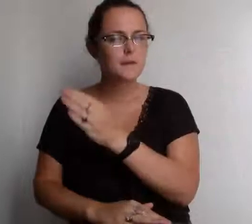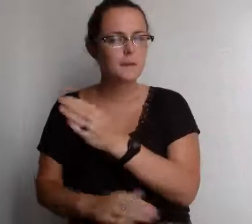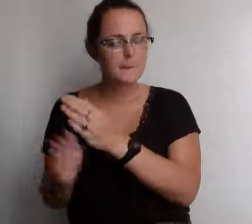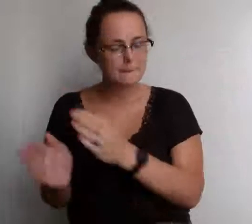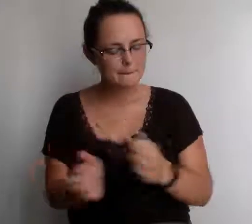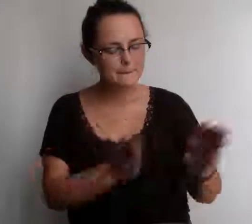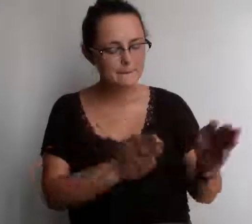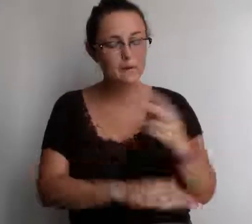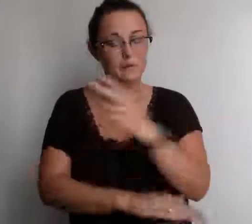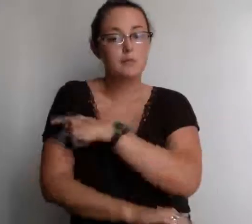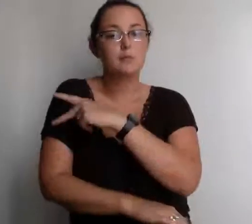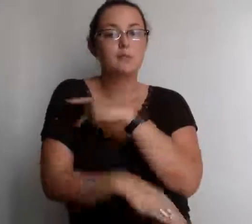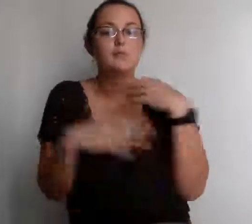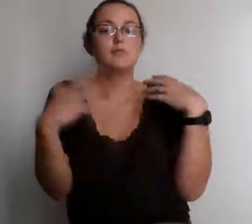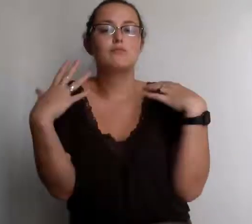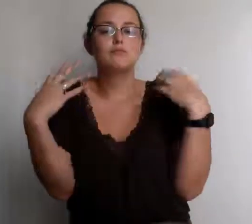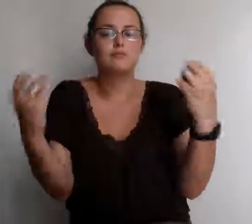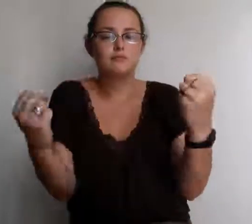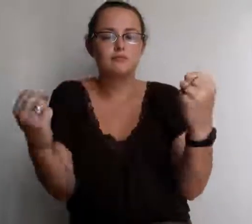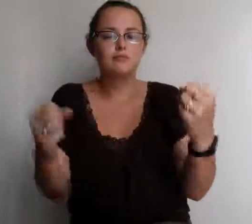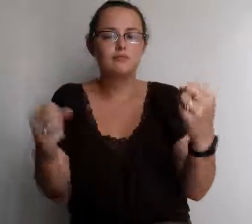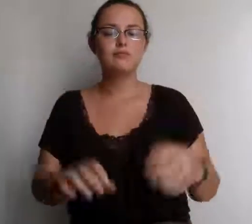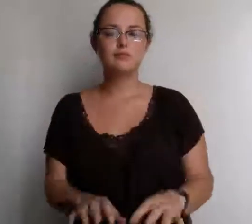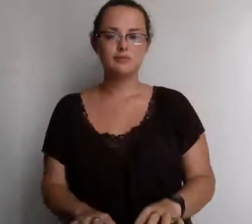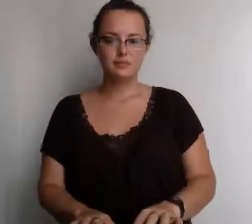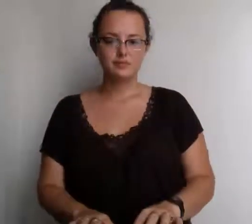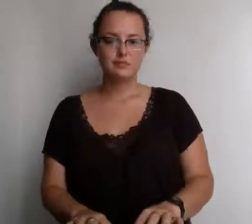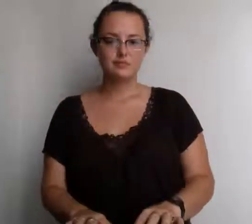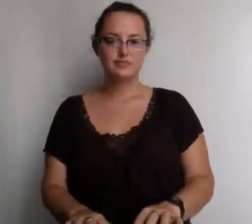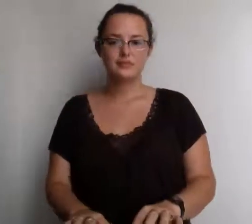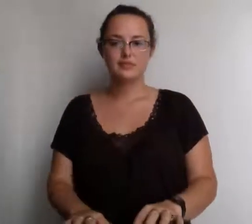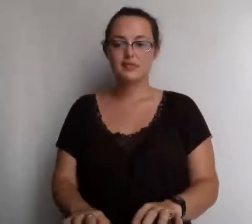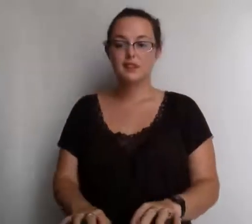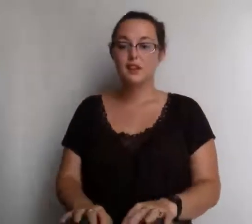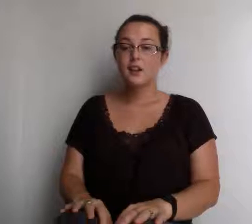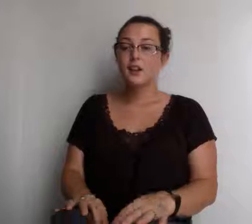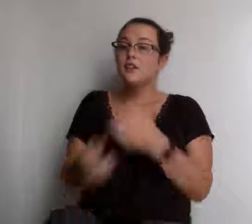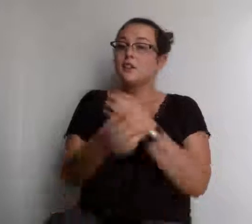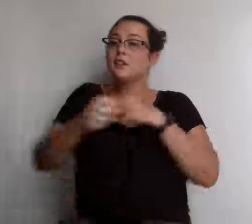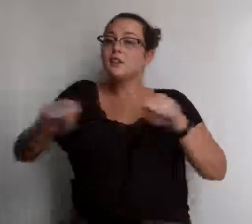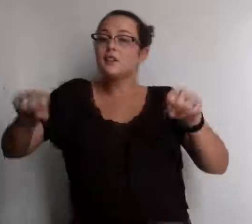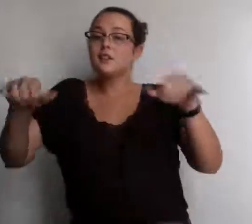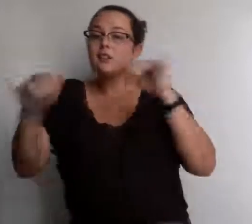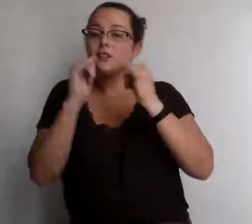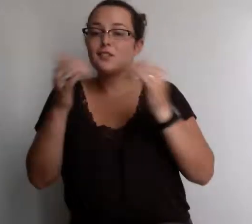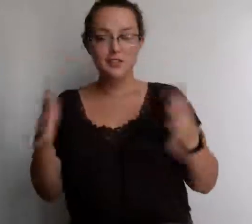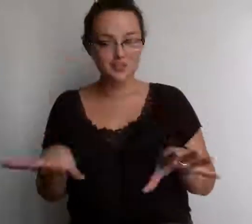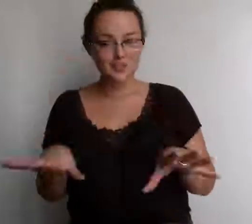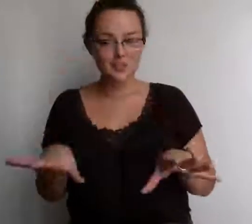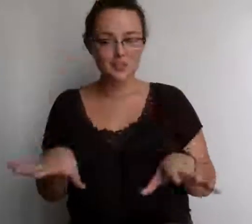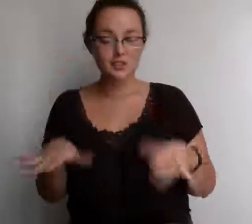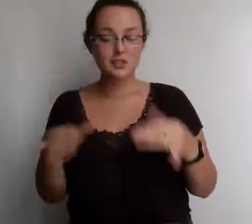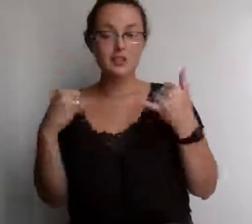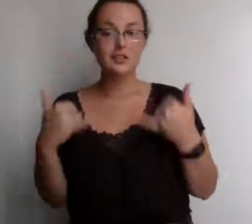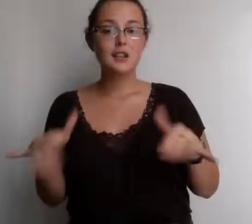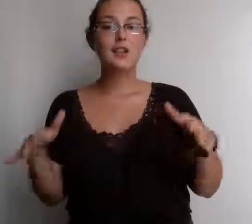plan of care. Okay, so I think we pretty much have everything. All right, Mr. Shepard, that wraps up your health history interview. If